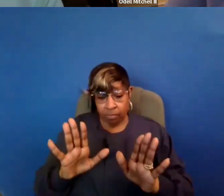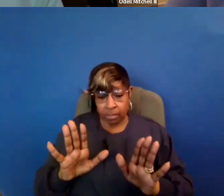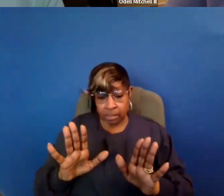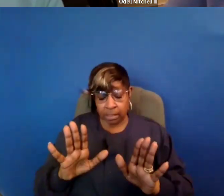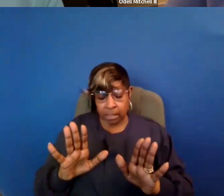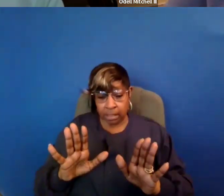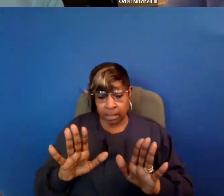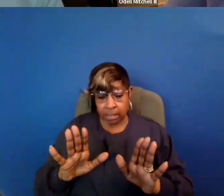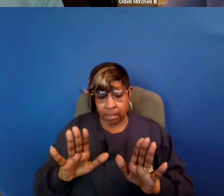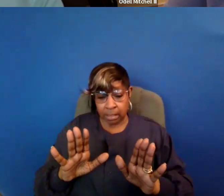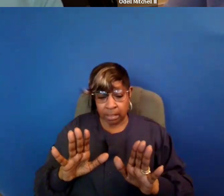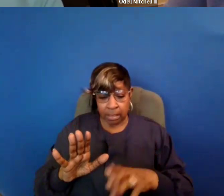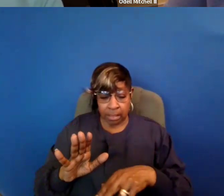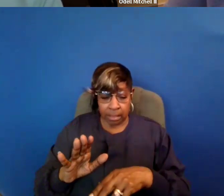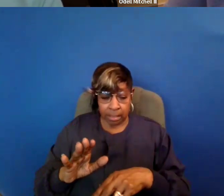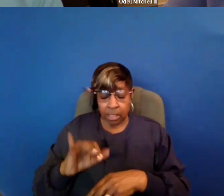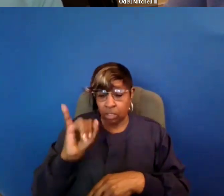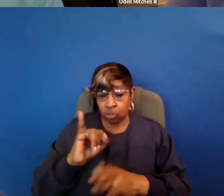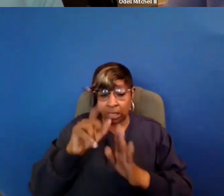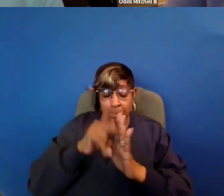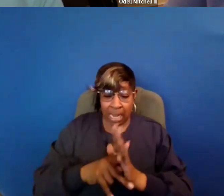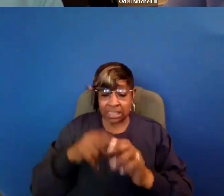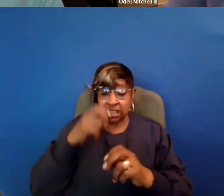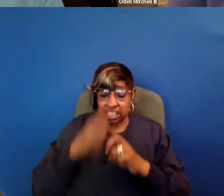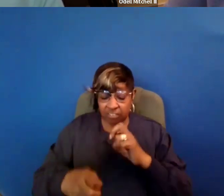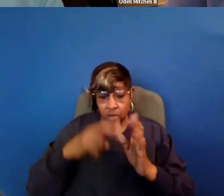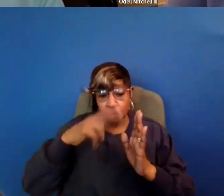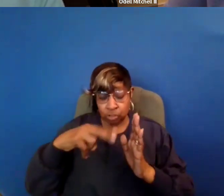I don't have to tell anyone, they know that insurance policies are difficult to read.